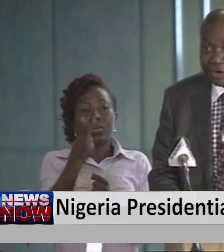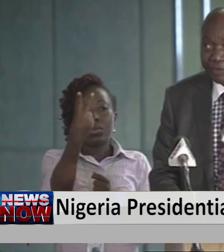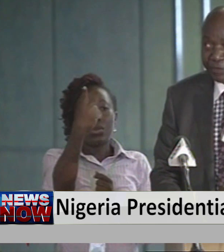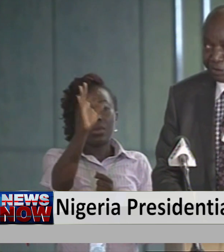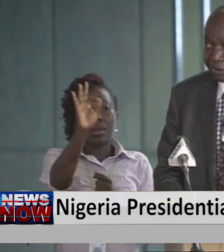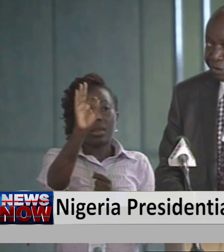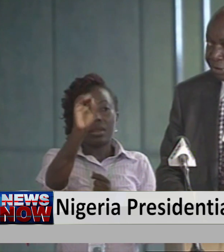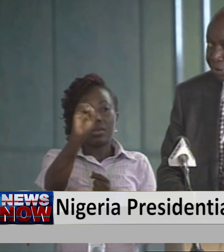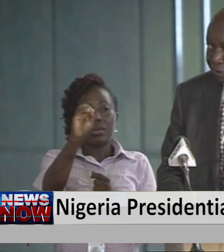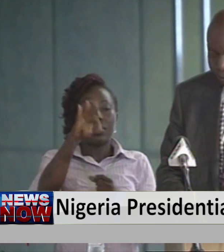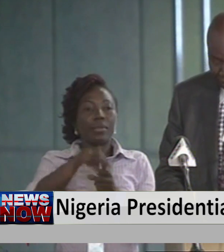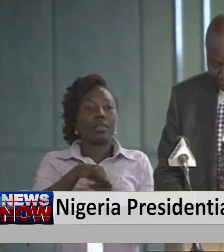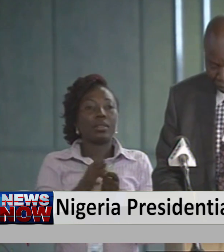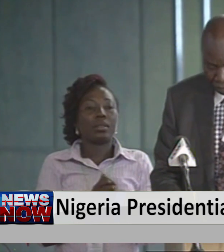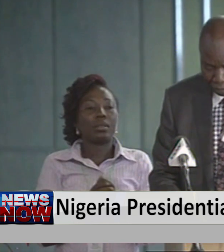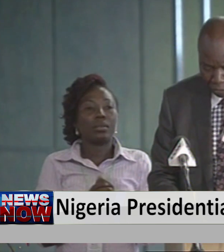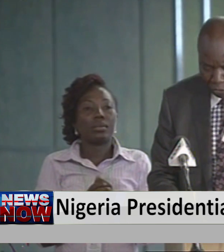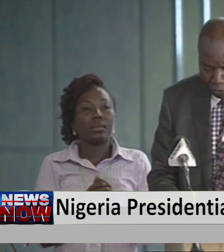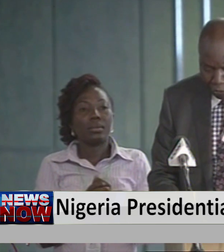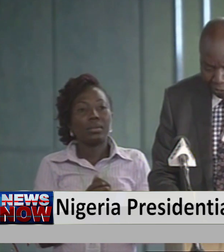290 votes.